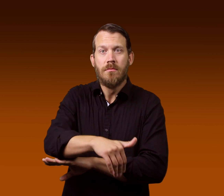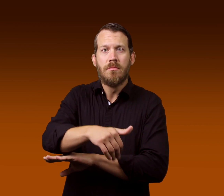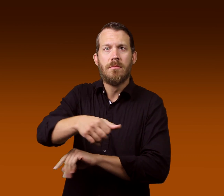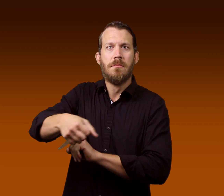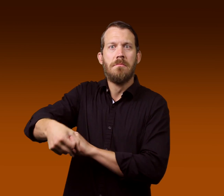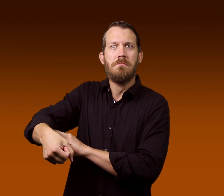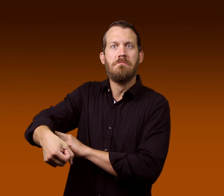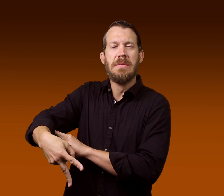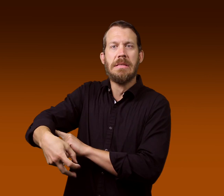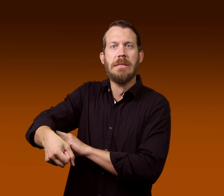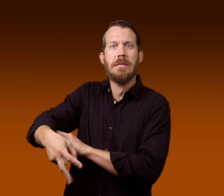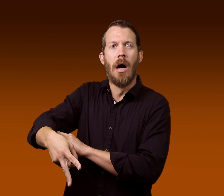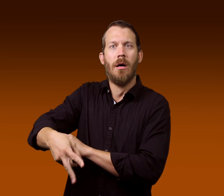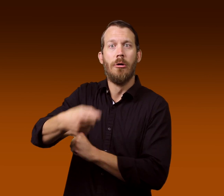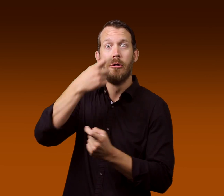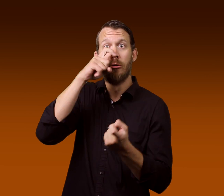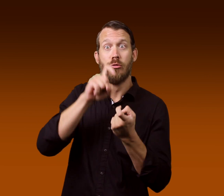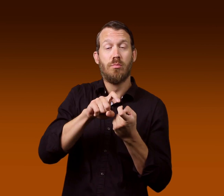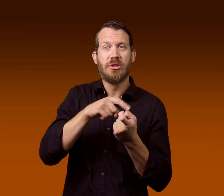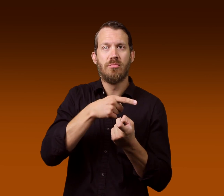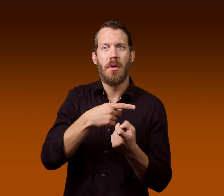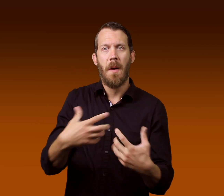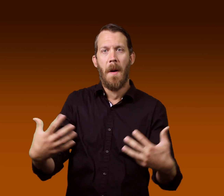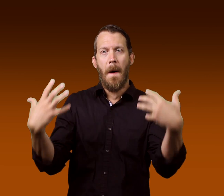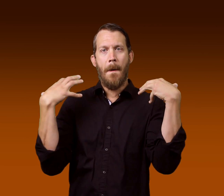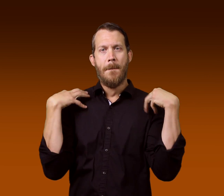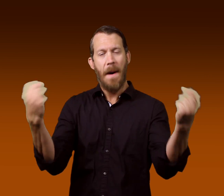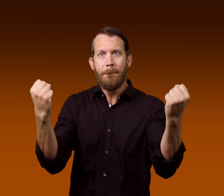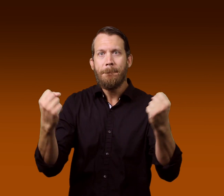When she finally woke at midnight, her wounds had completely healed.